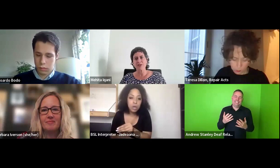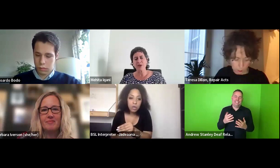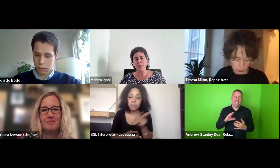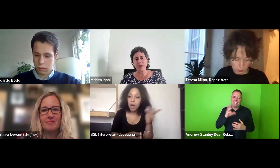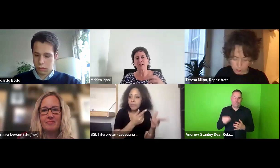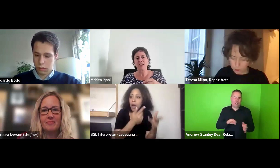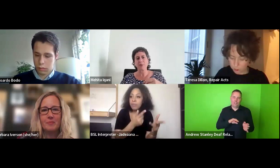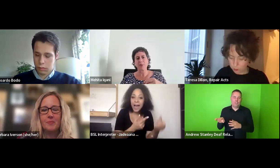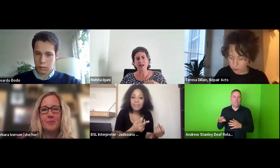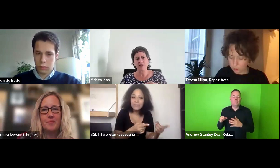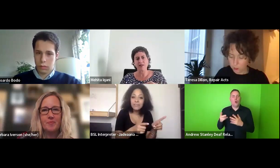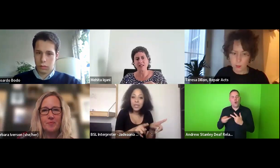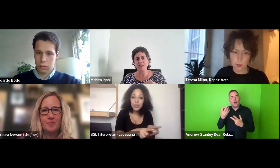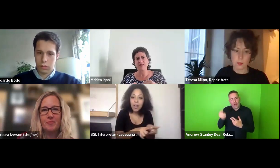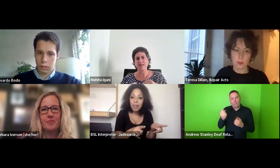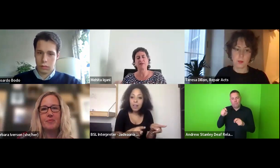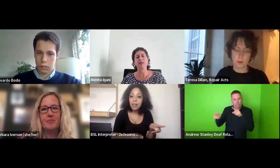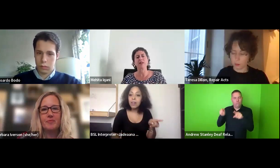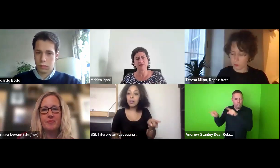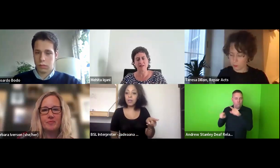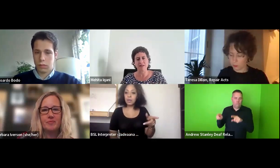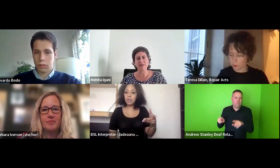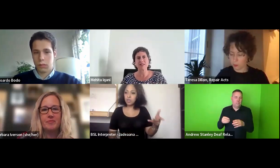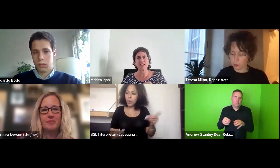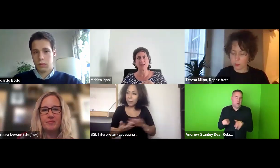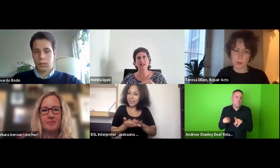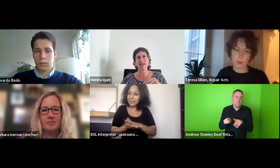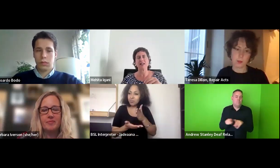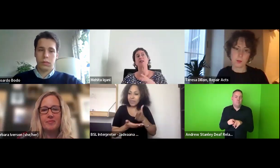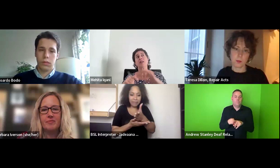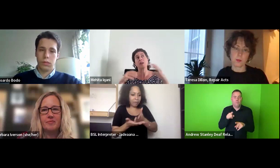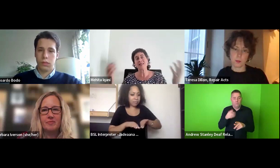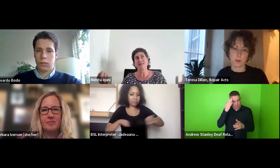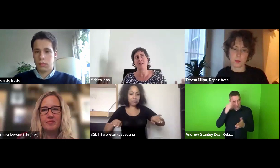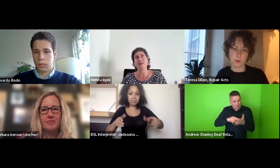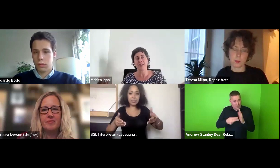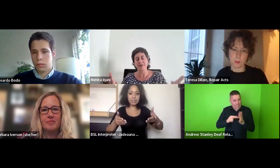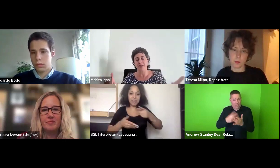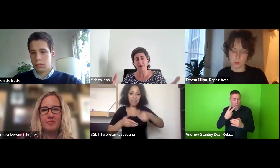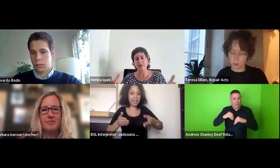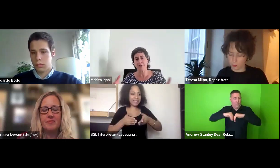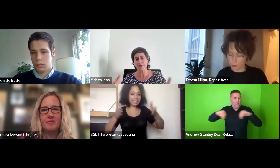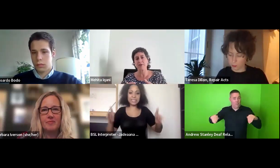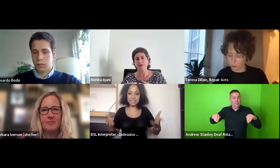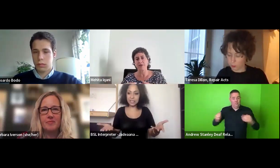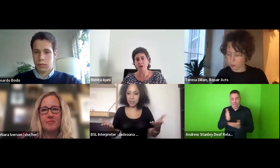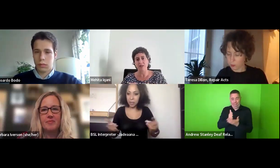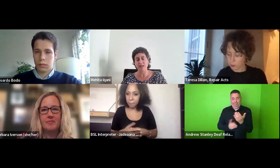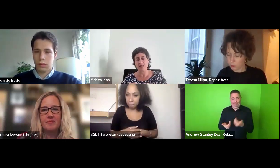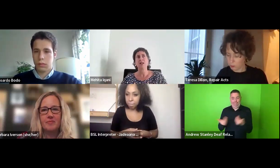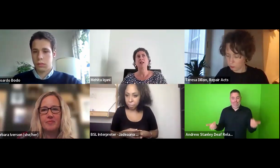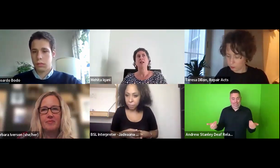are scraping to get by on a subsistence level and living side by side. So in economies that are characterized by those